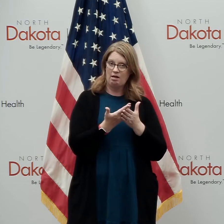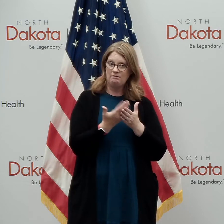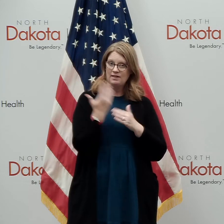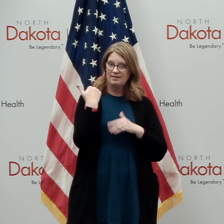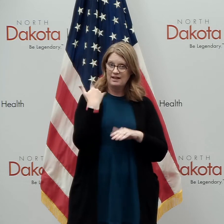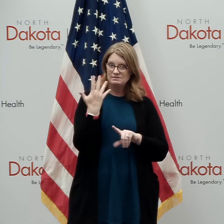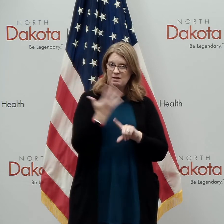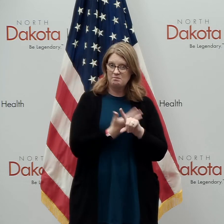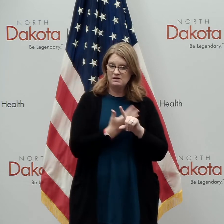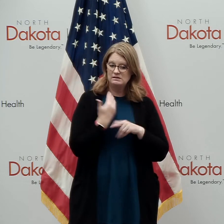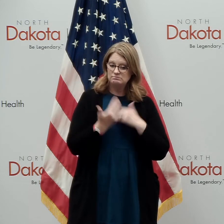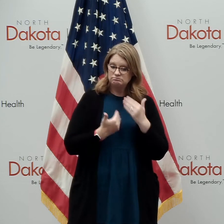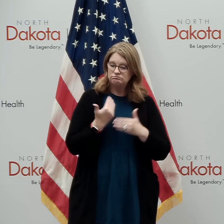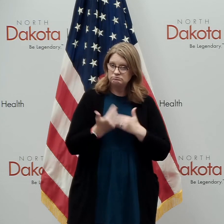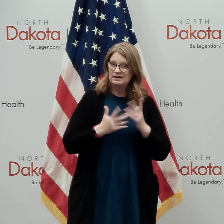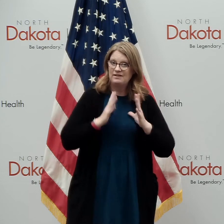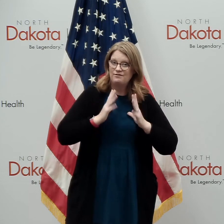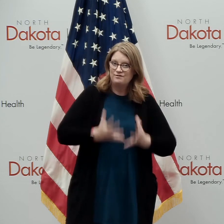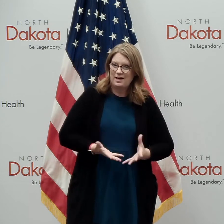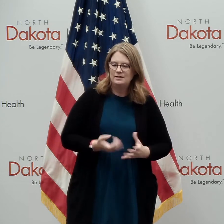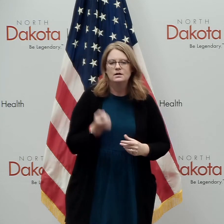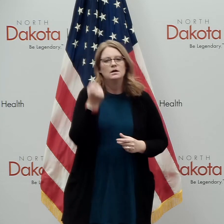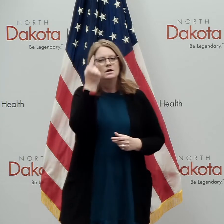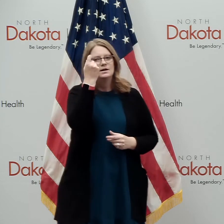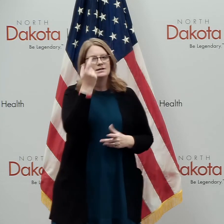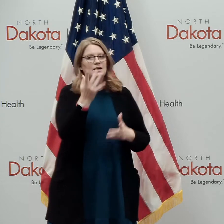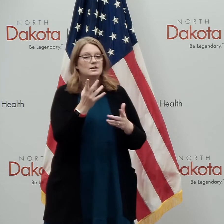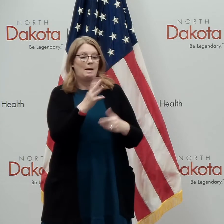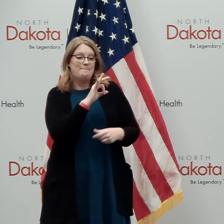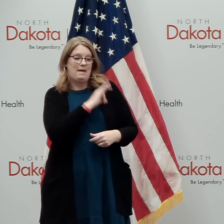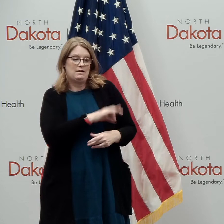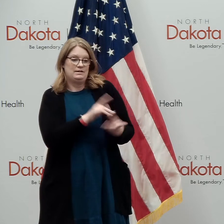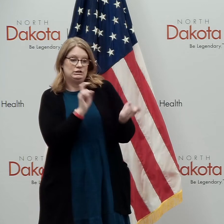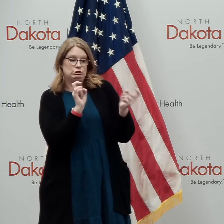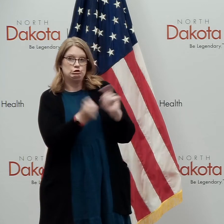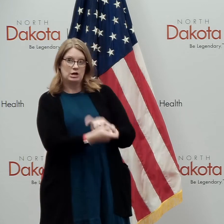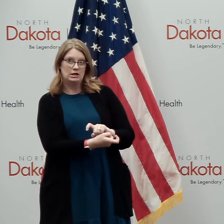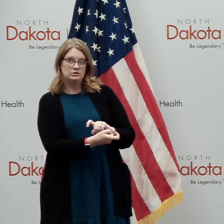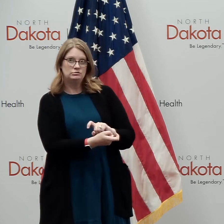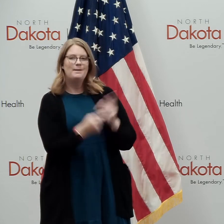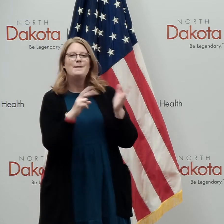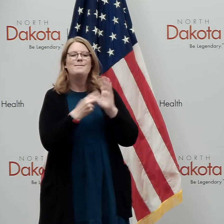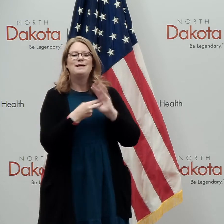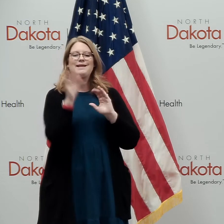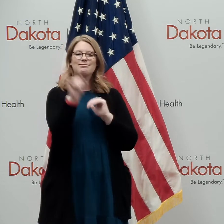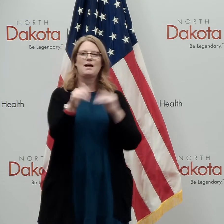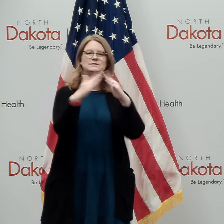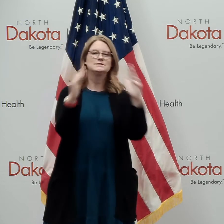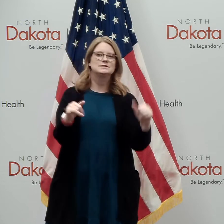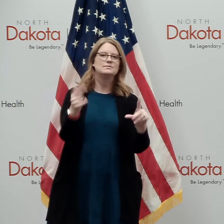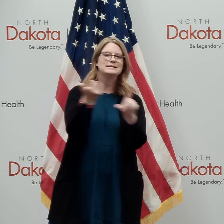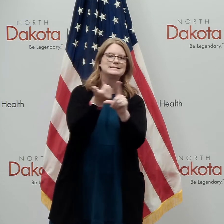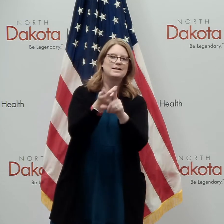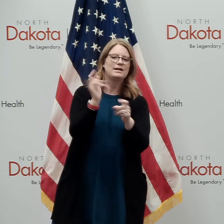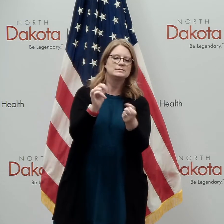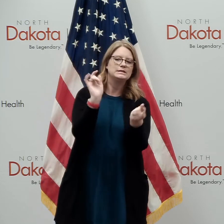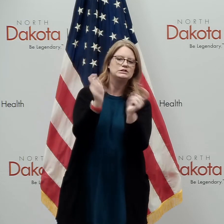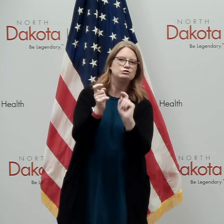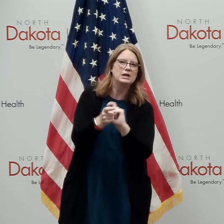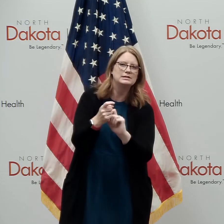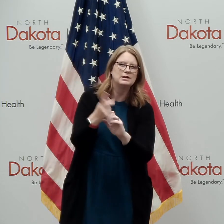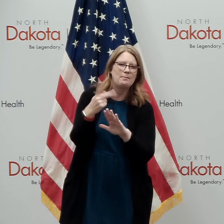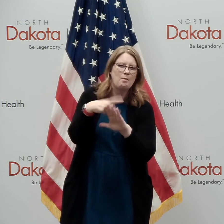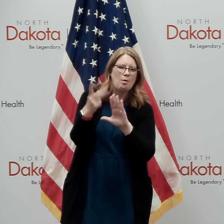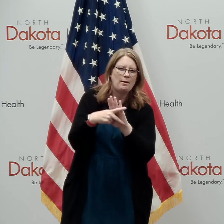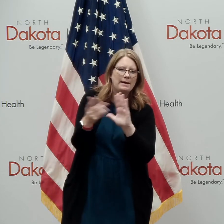months. But every time you change a benefit, you have to reprogram the system. And it takes a lot of time